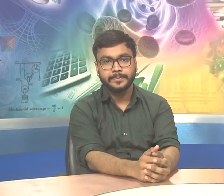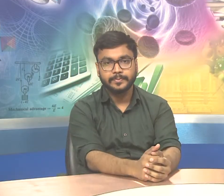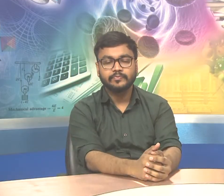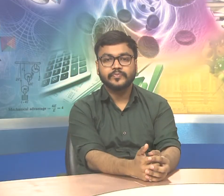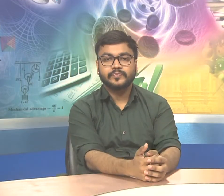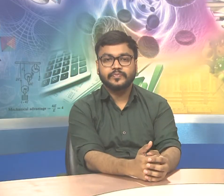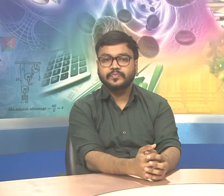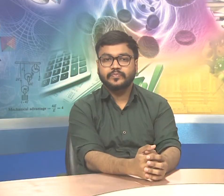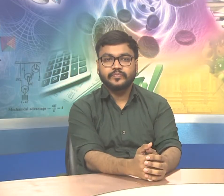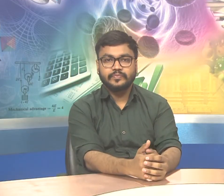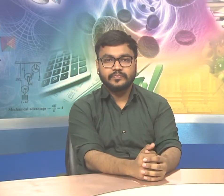unit.